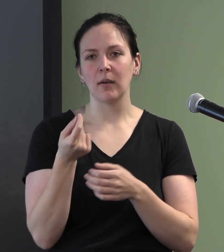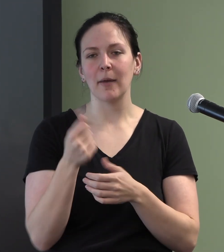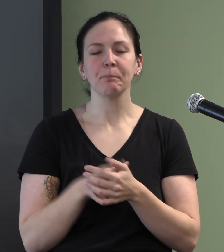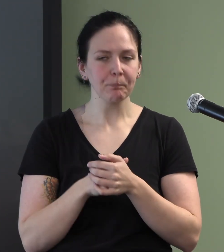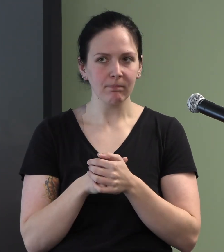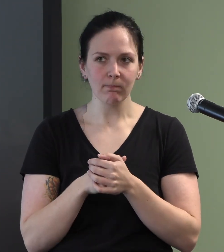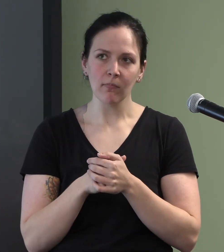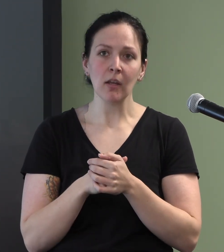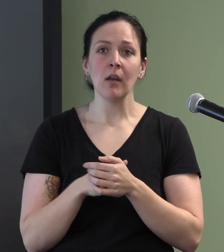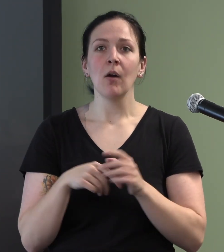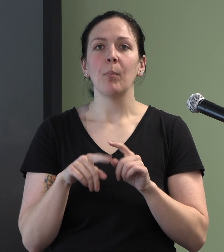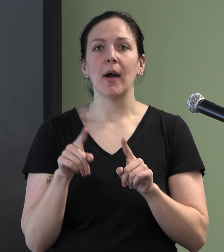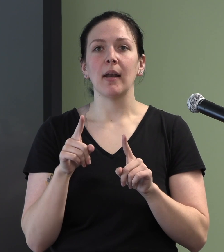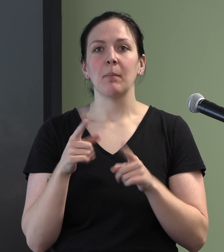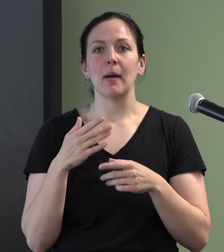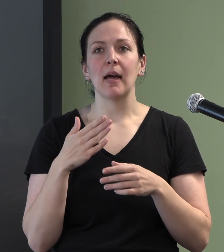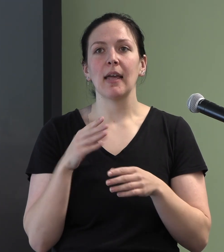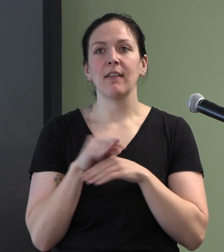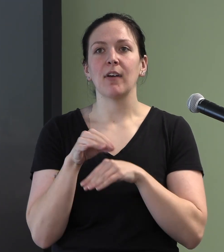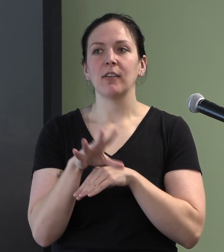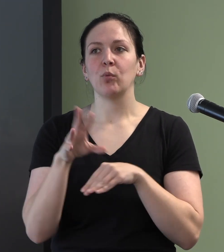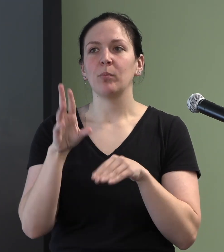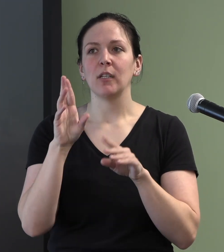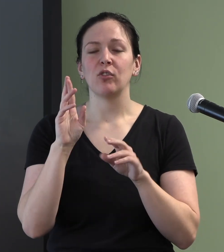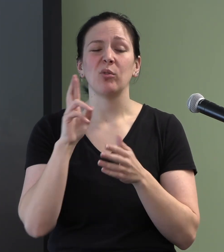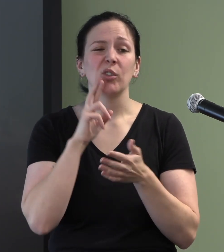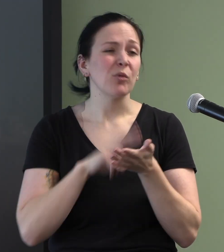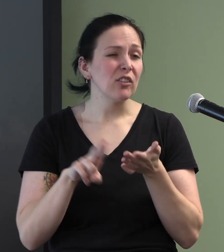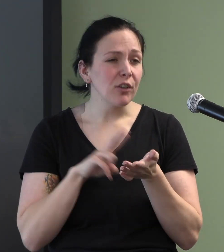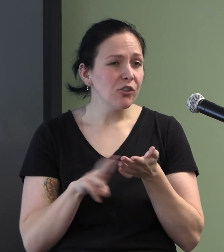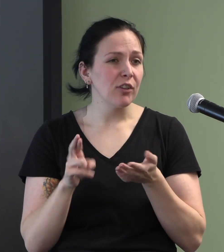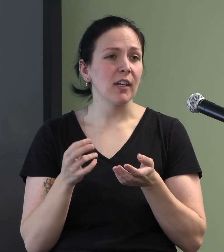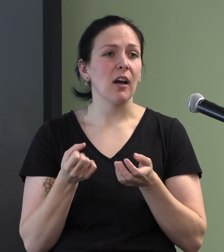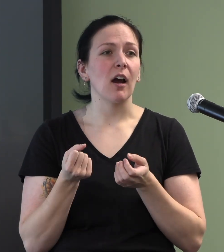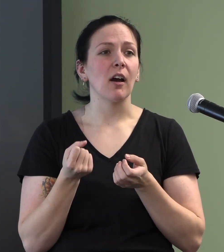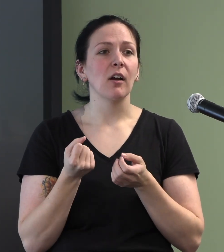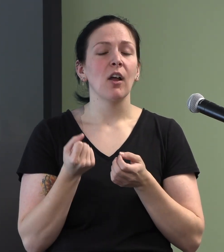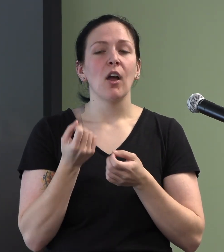bit. But my advice would be to do your research.